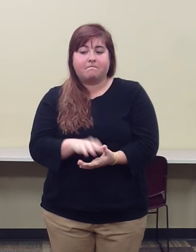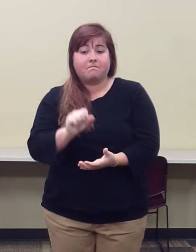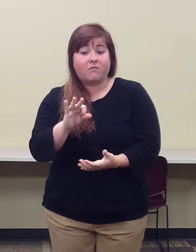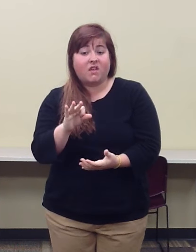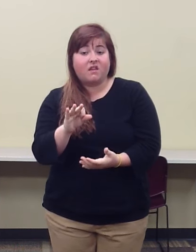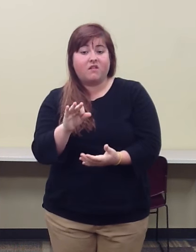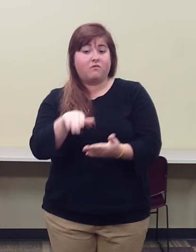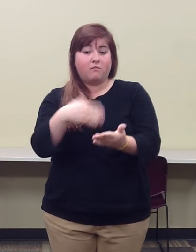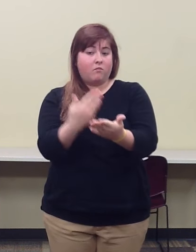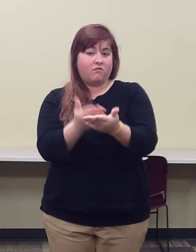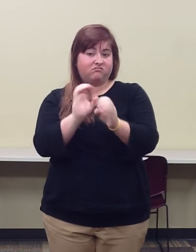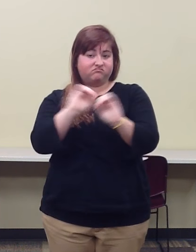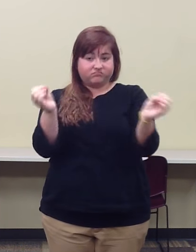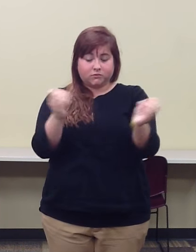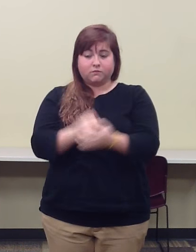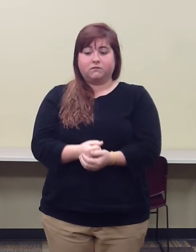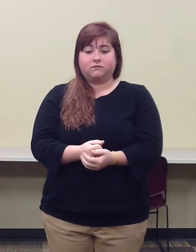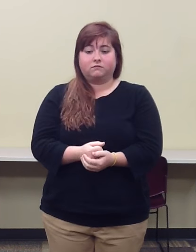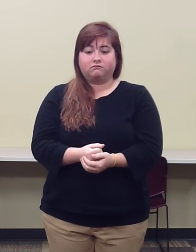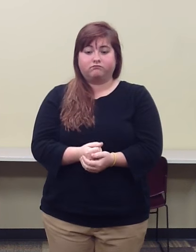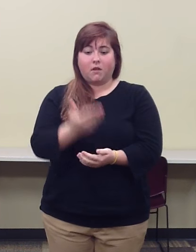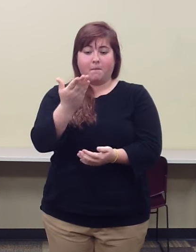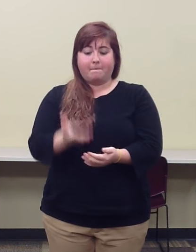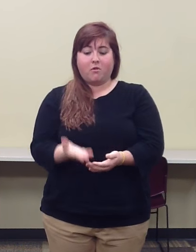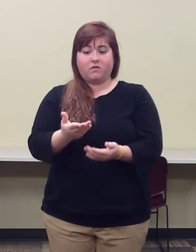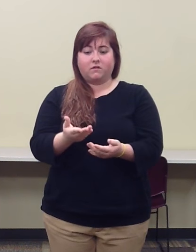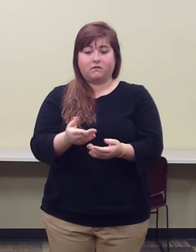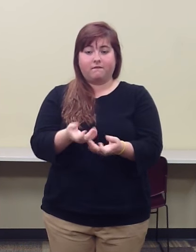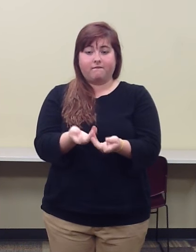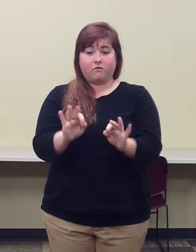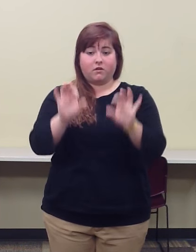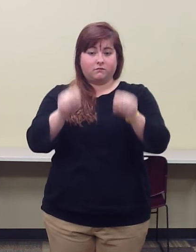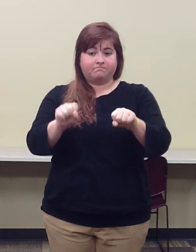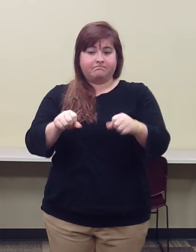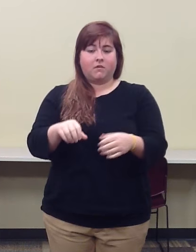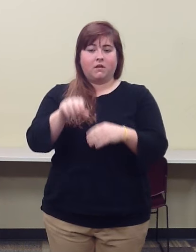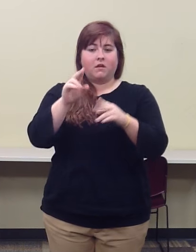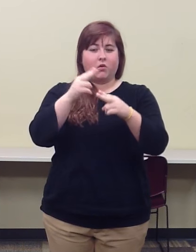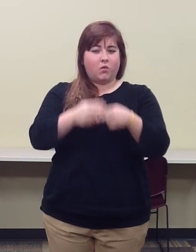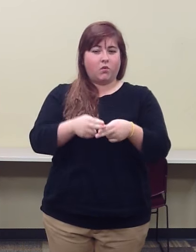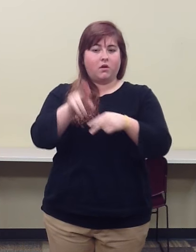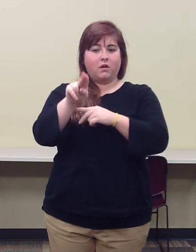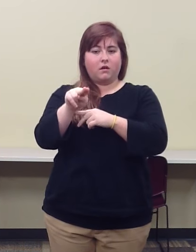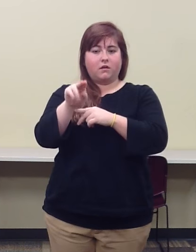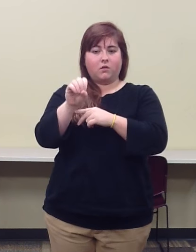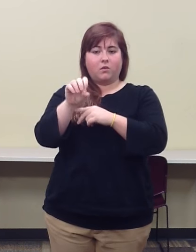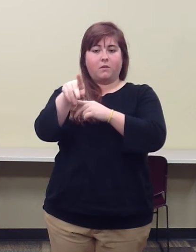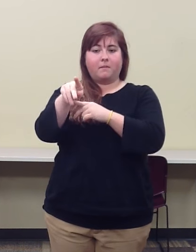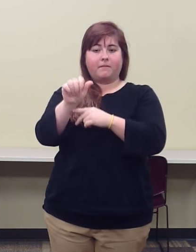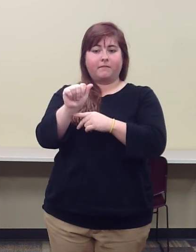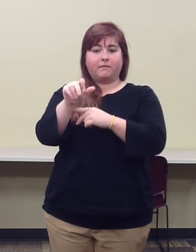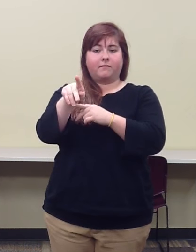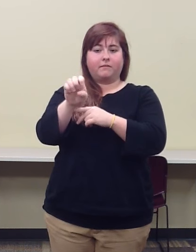cause to believe, the person can be released, and it's called no paper. The case is then no paper. If